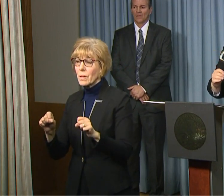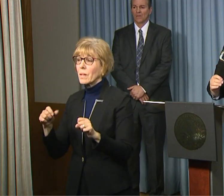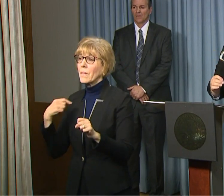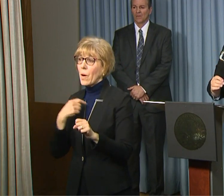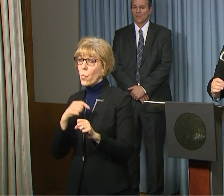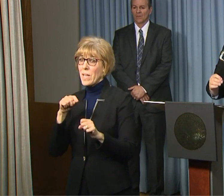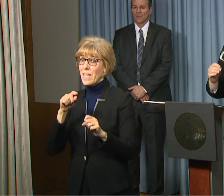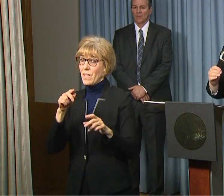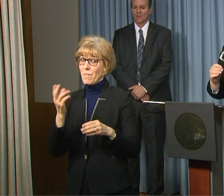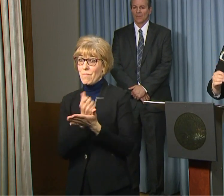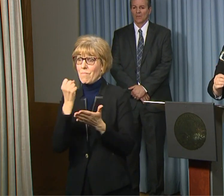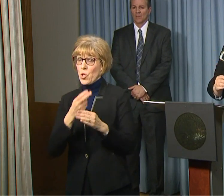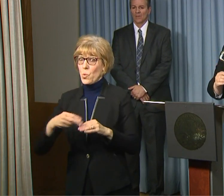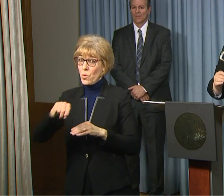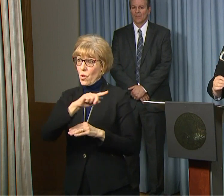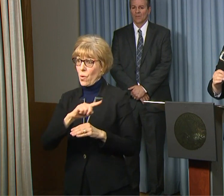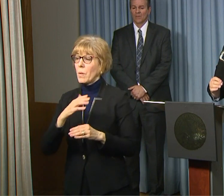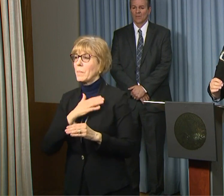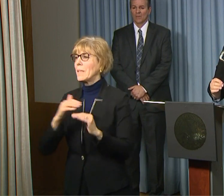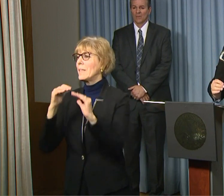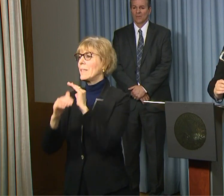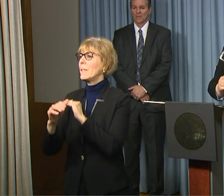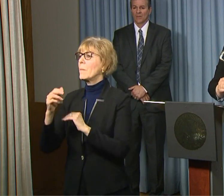that activated, please email